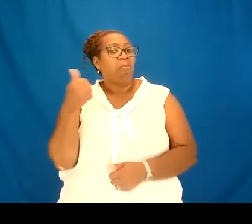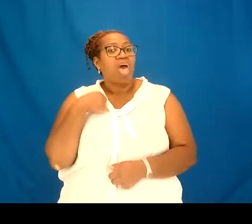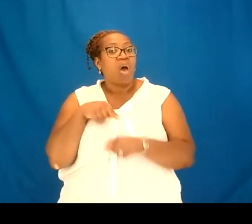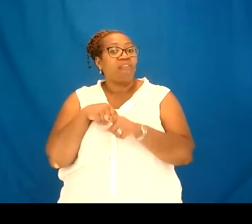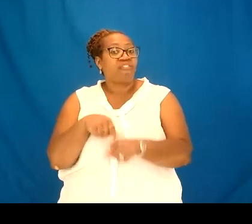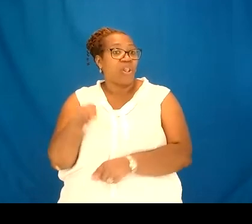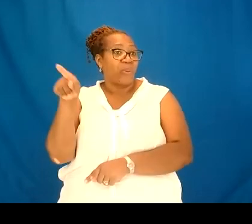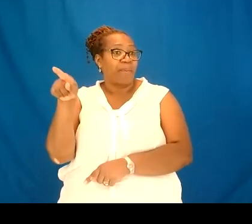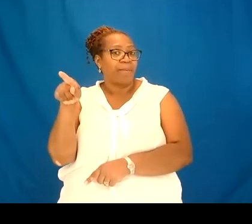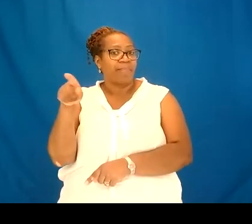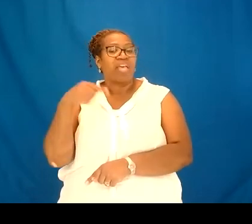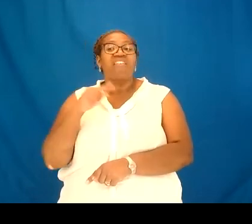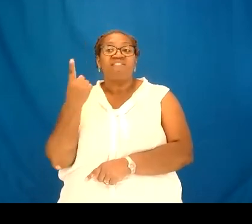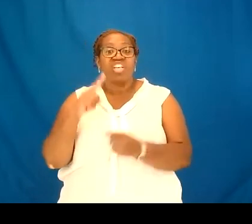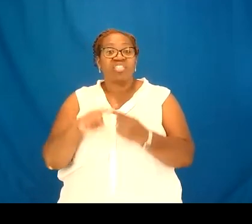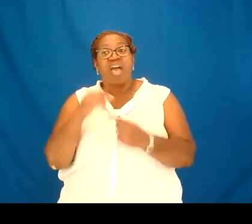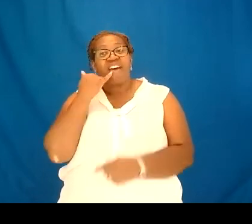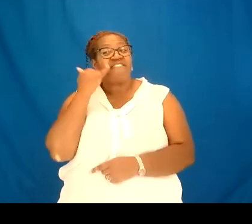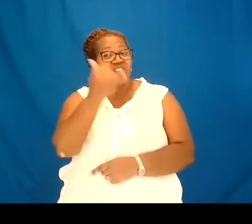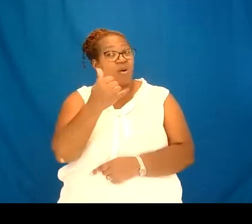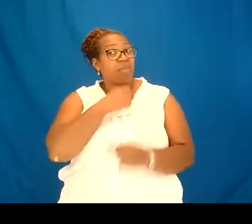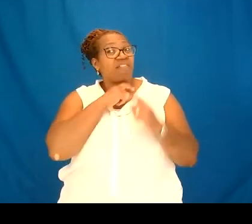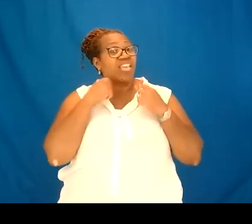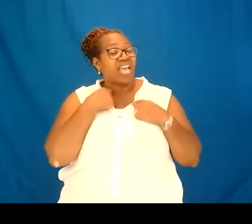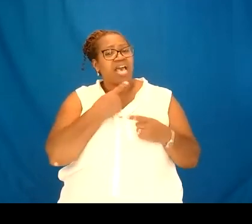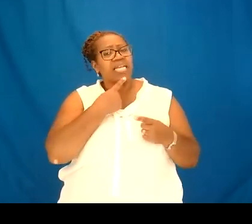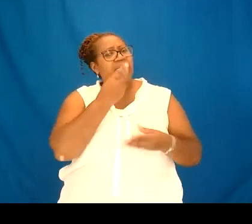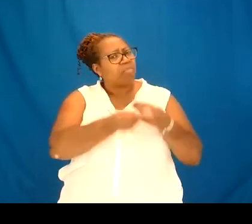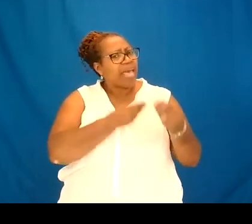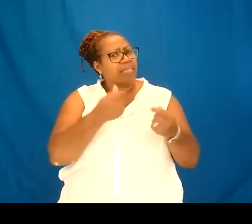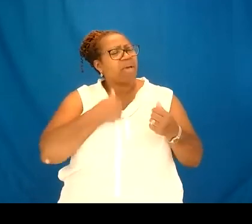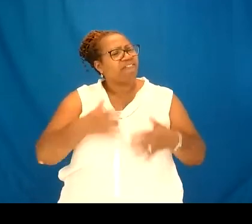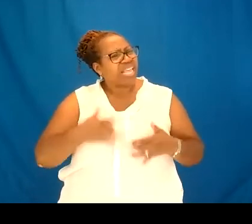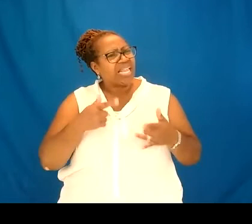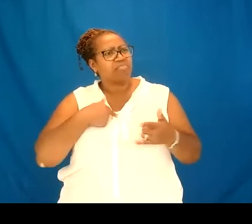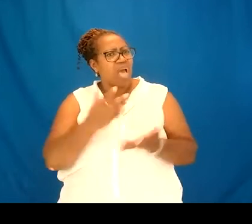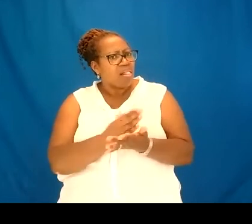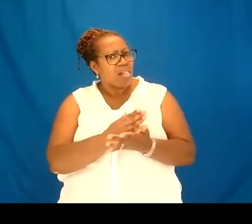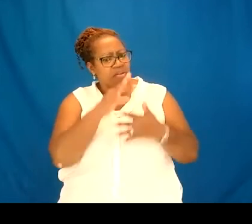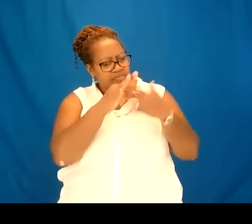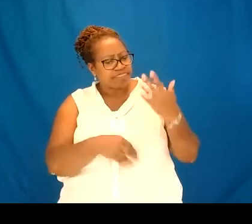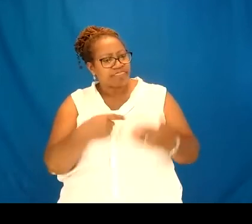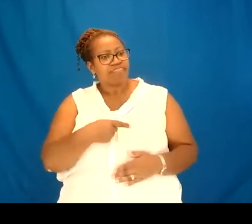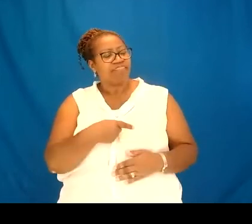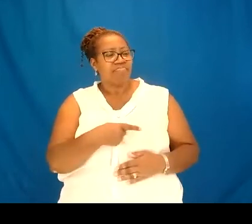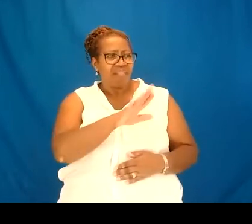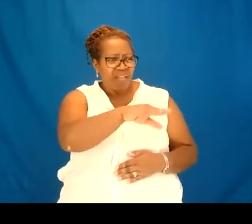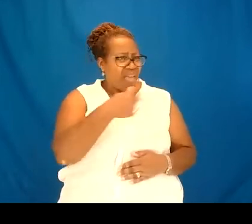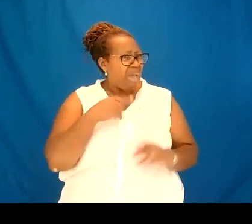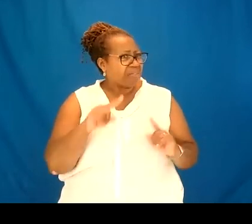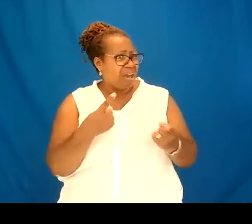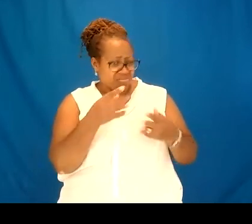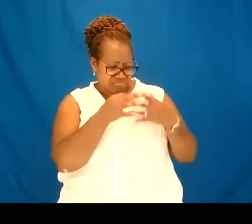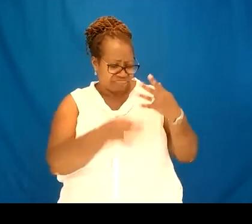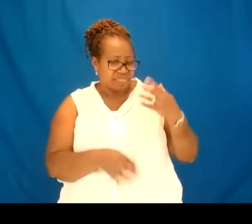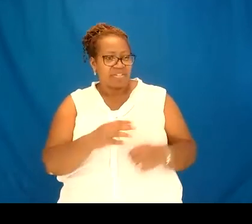vicar and tell him what I thought that I was feeling. This vicar didn't think that it was too ridiculous, and so